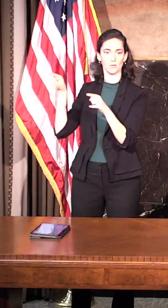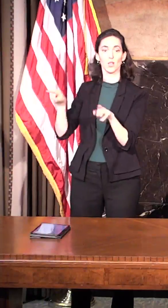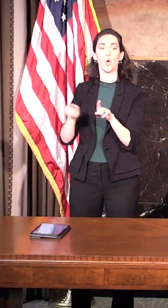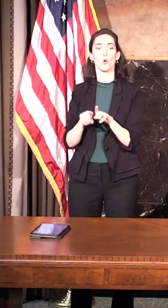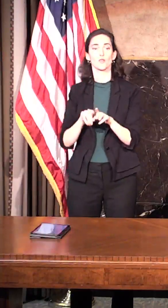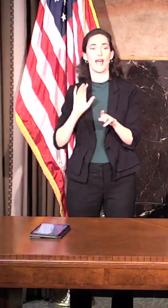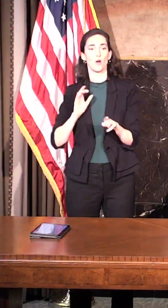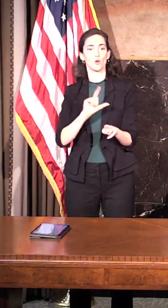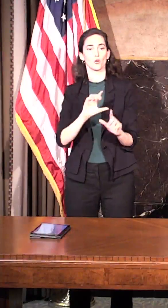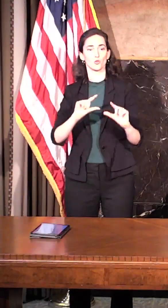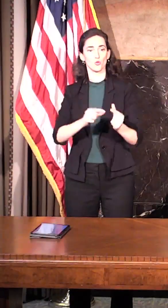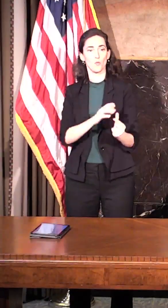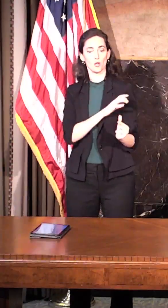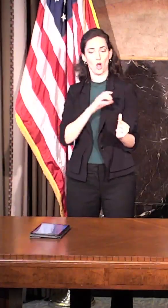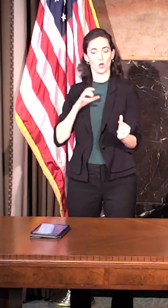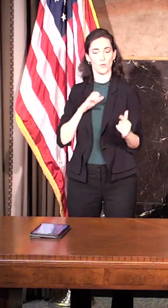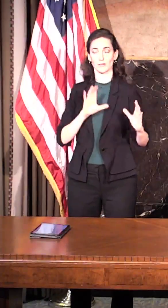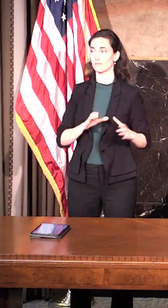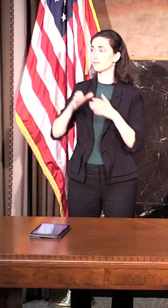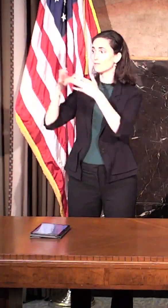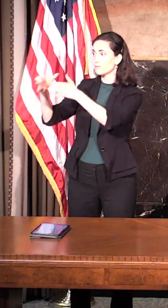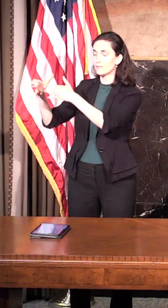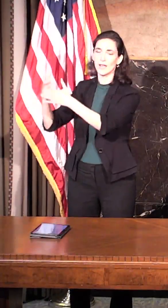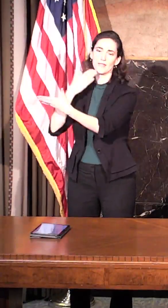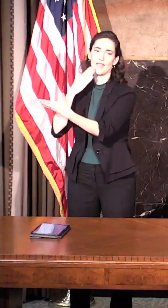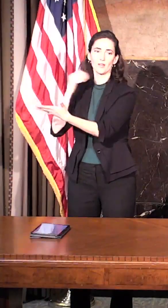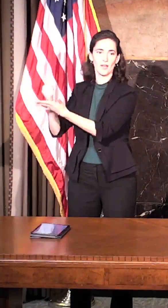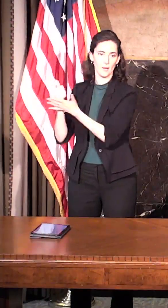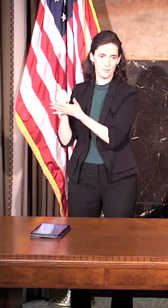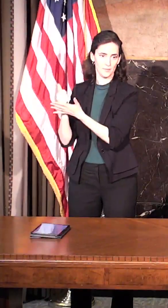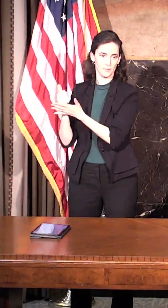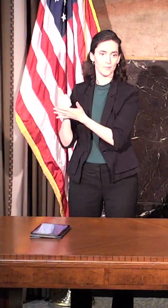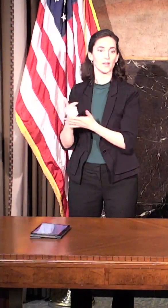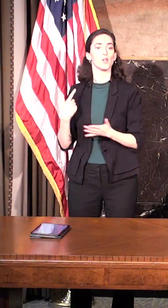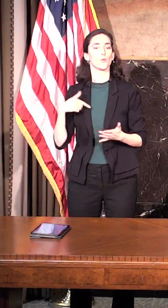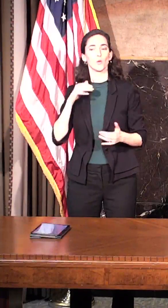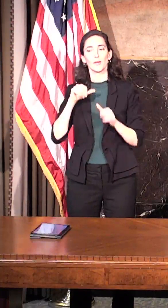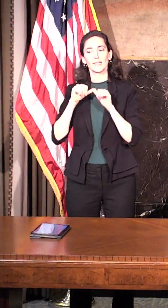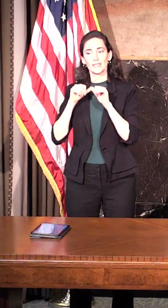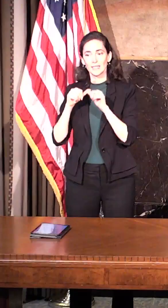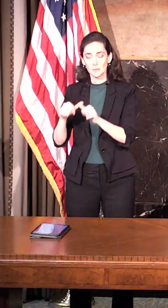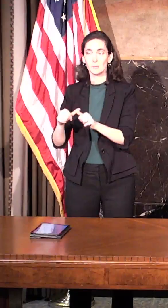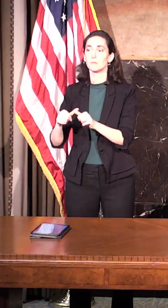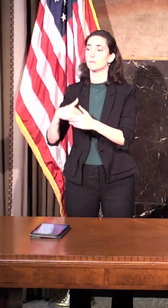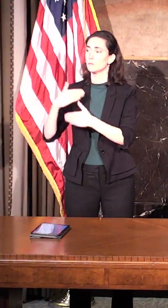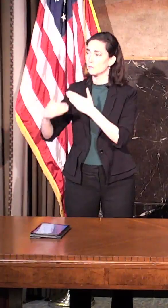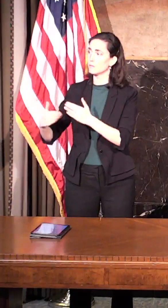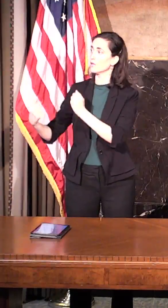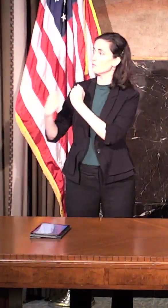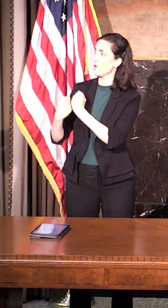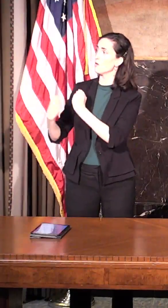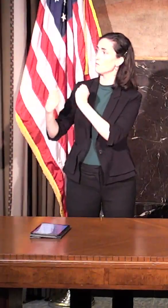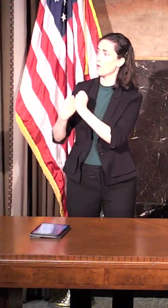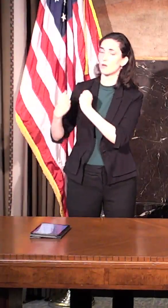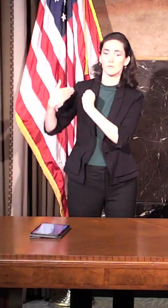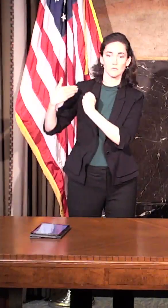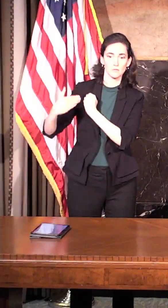has done, for the assistance that we have received and we're going to continue to receive for some time going forward.